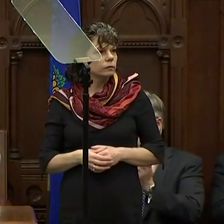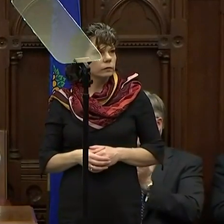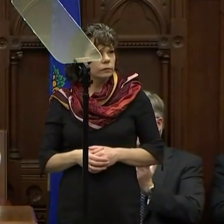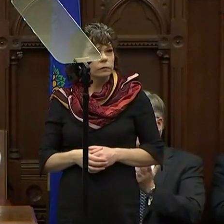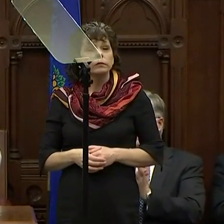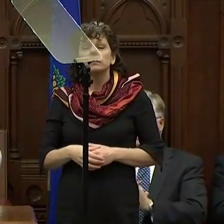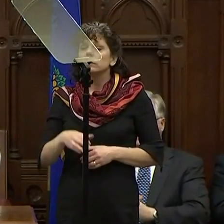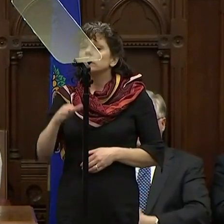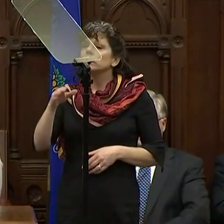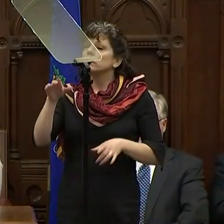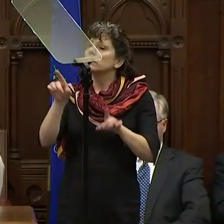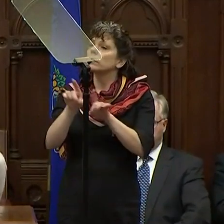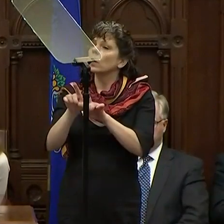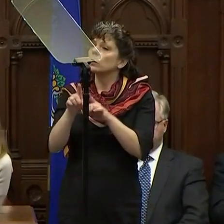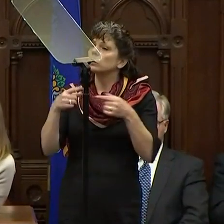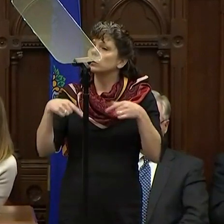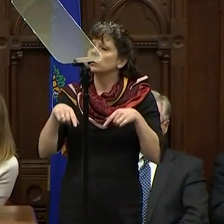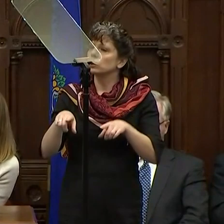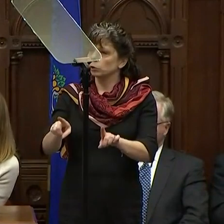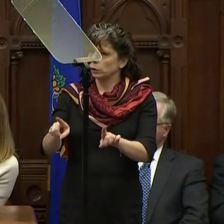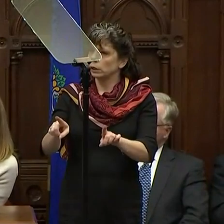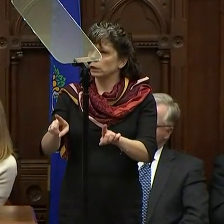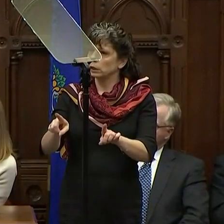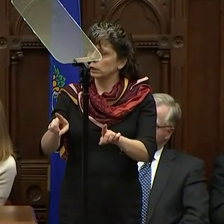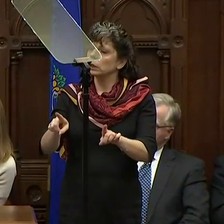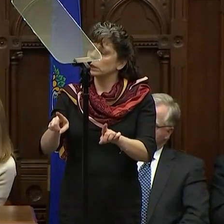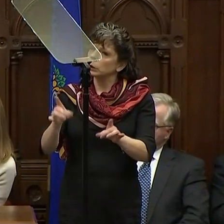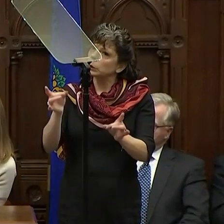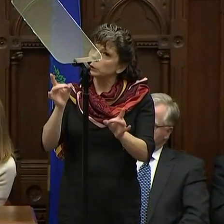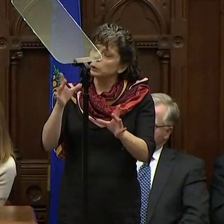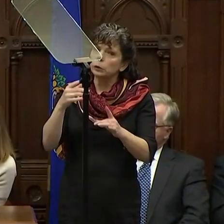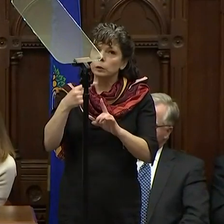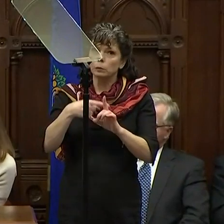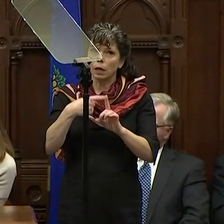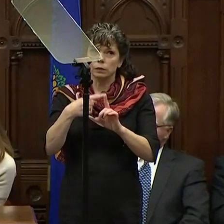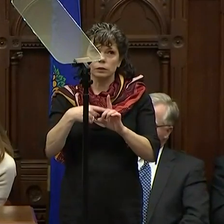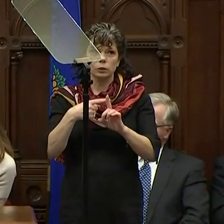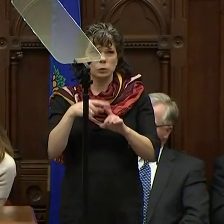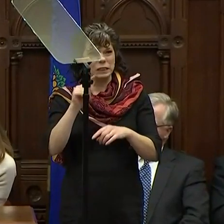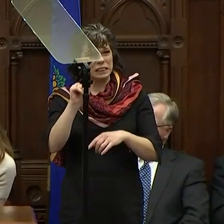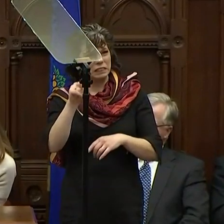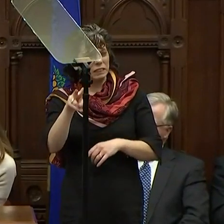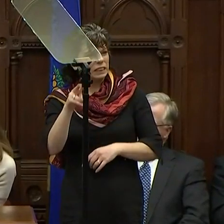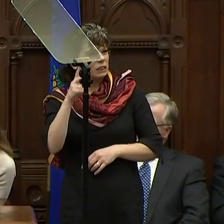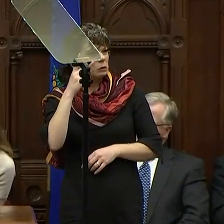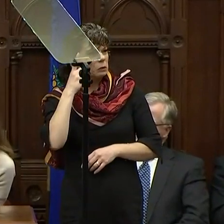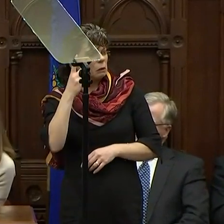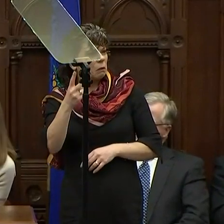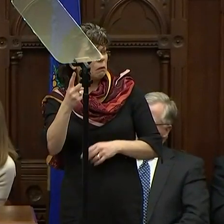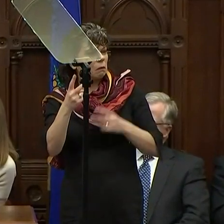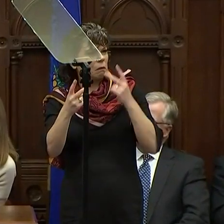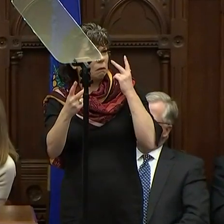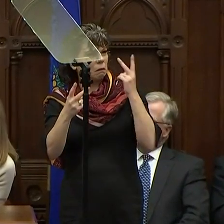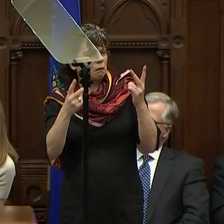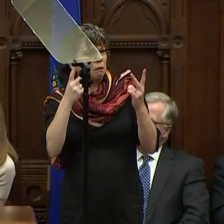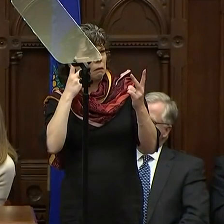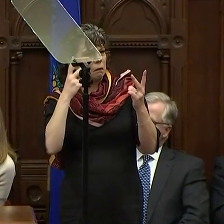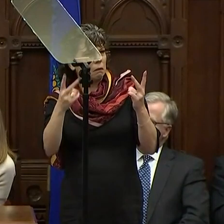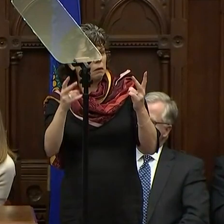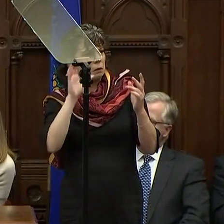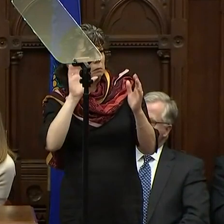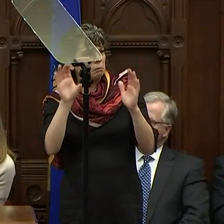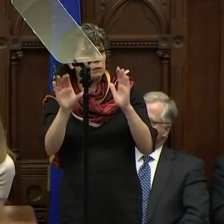And during those trying months when our TVs were filled with pictures of the